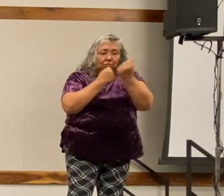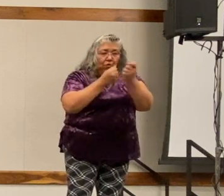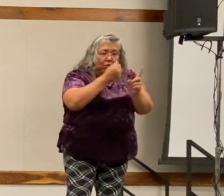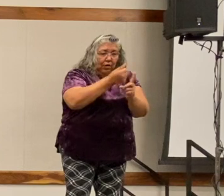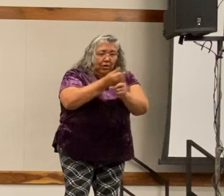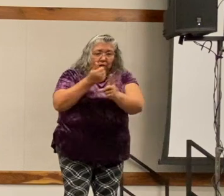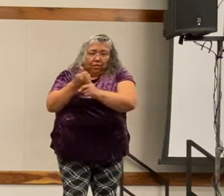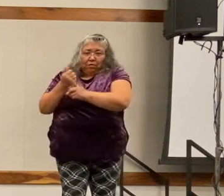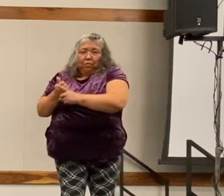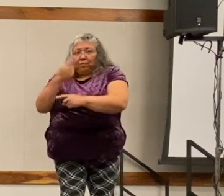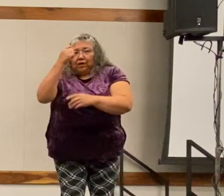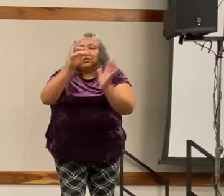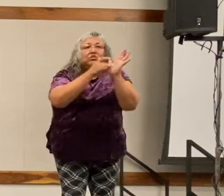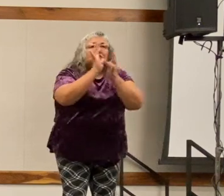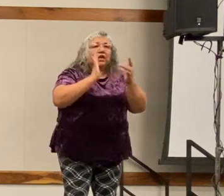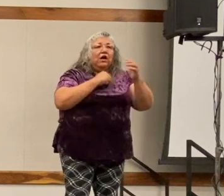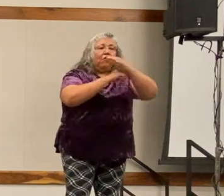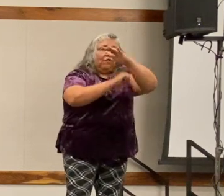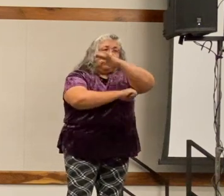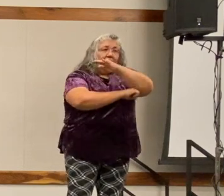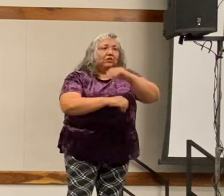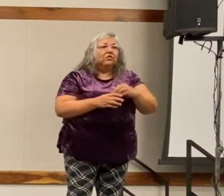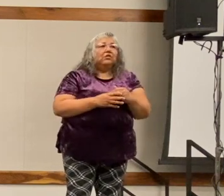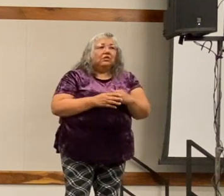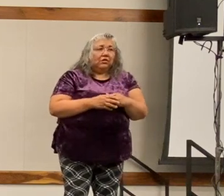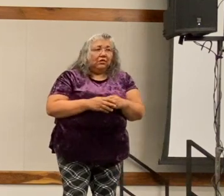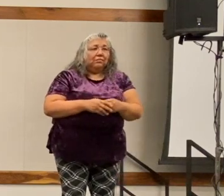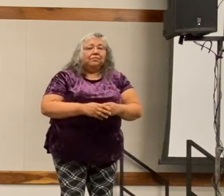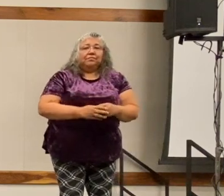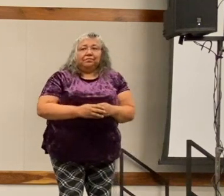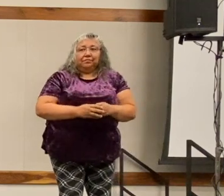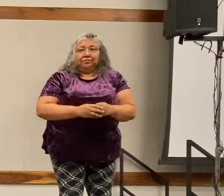Why? Because Jesus is our foundation. Say, Jesus is our foundation.